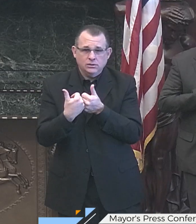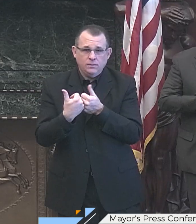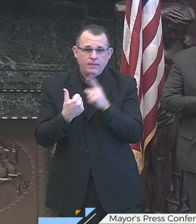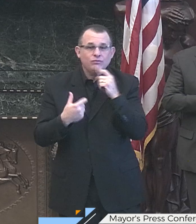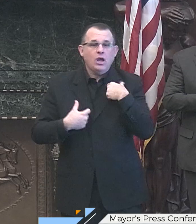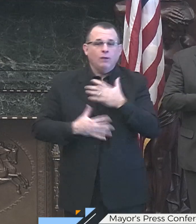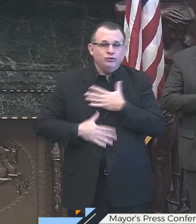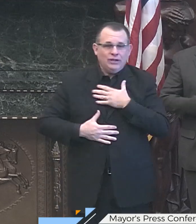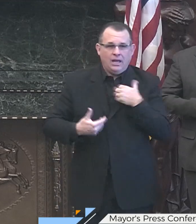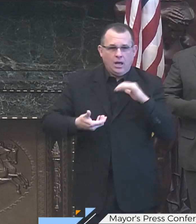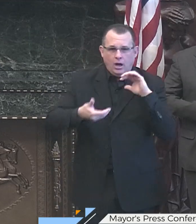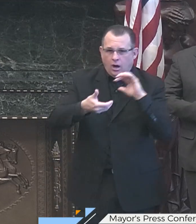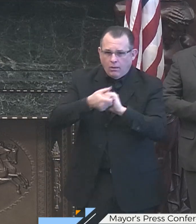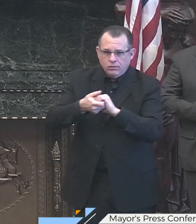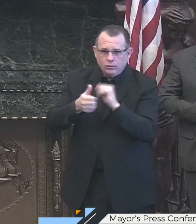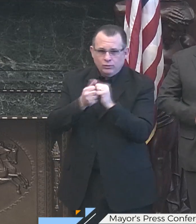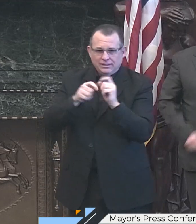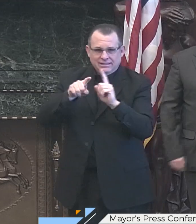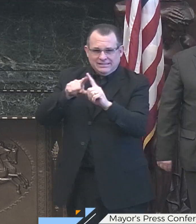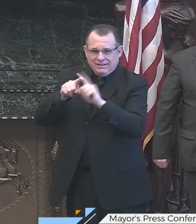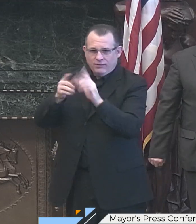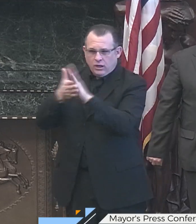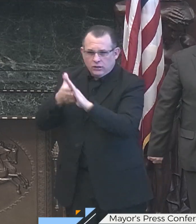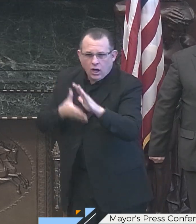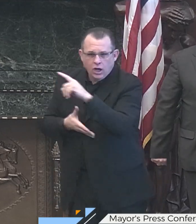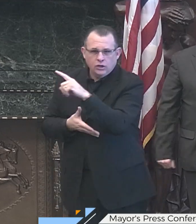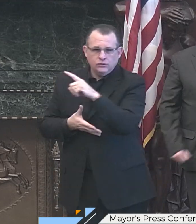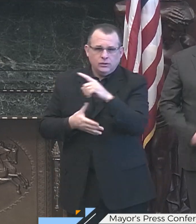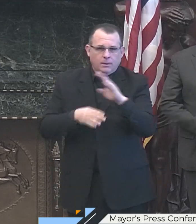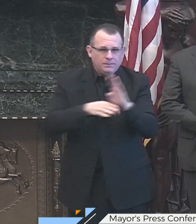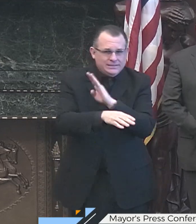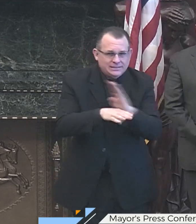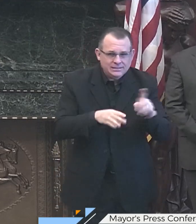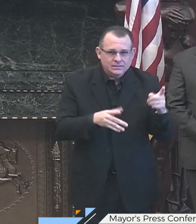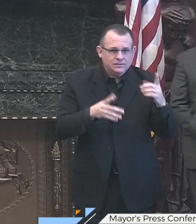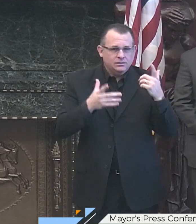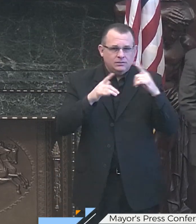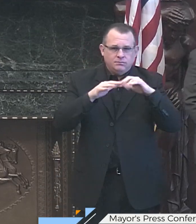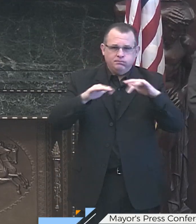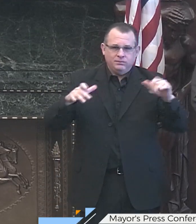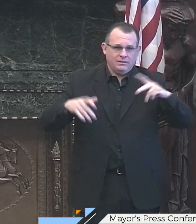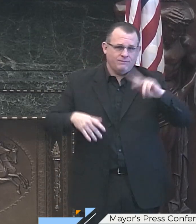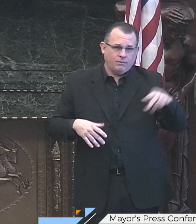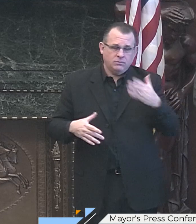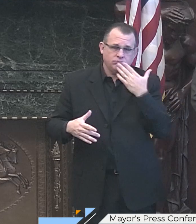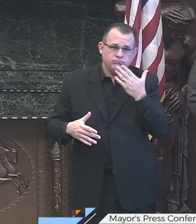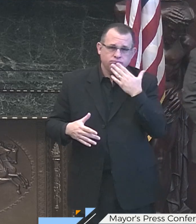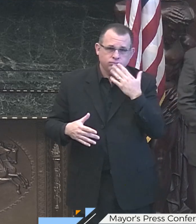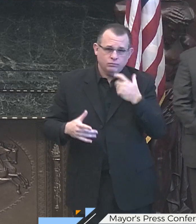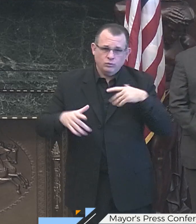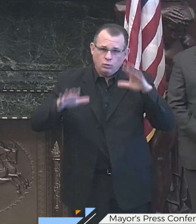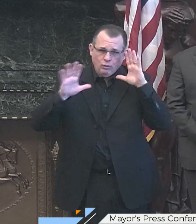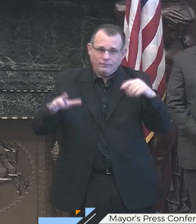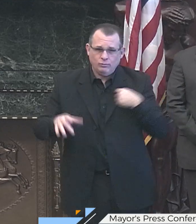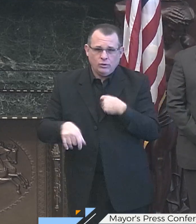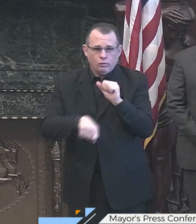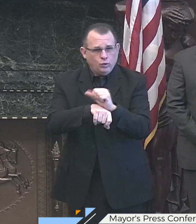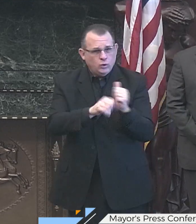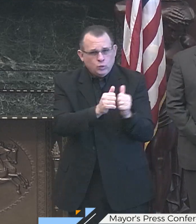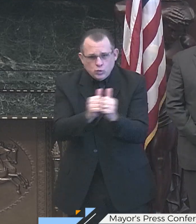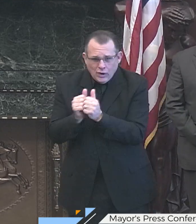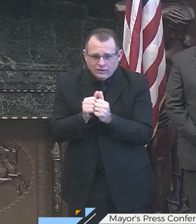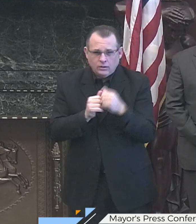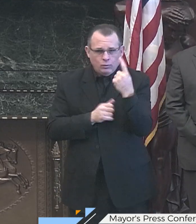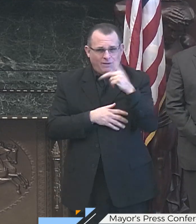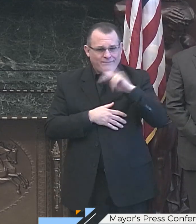our institutions, our universities, and our businesses as we tackle this together as Philadelphia. And we're confident that Penn will be there when